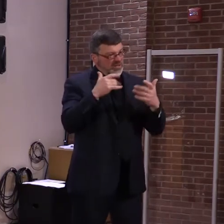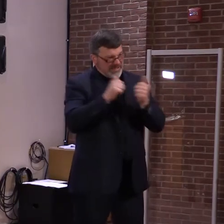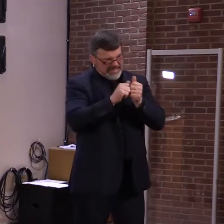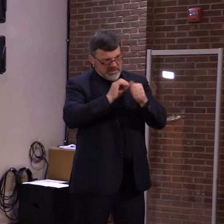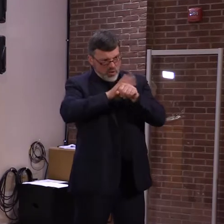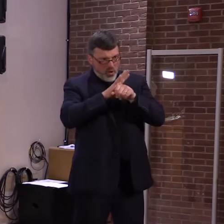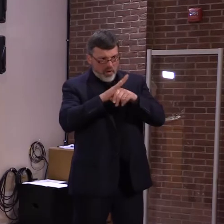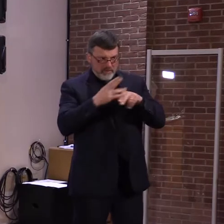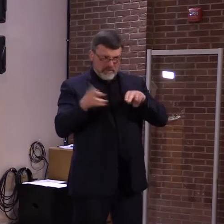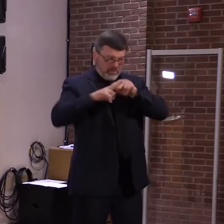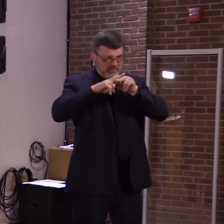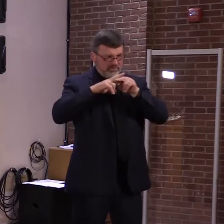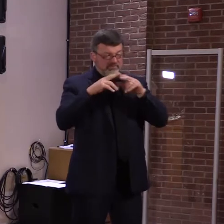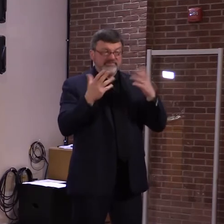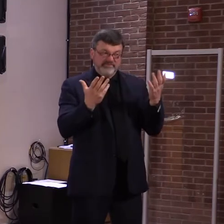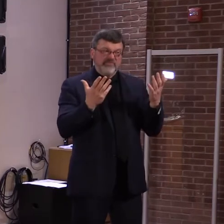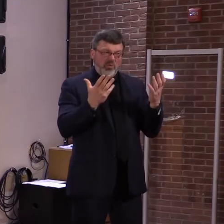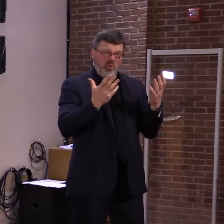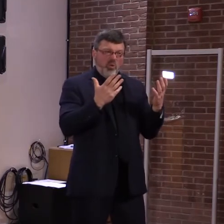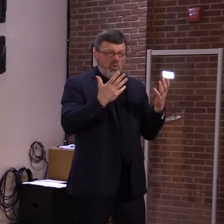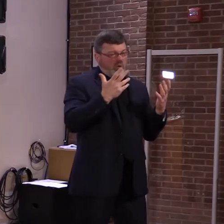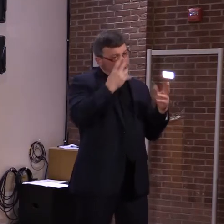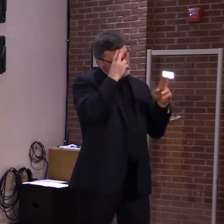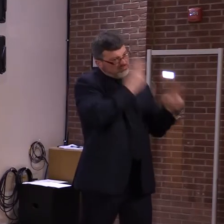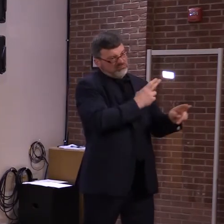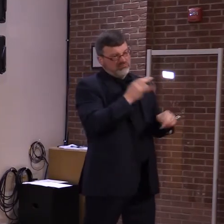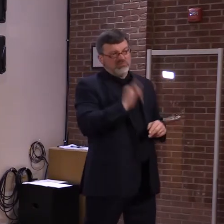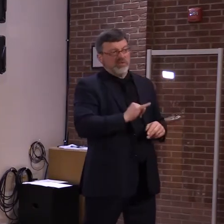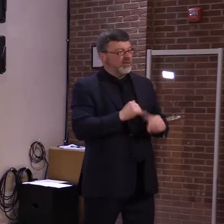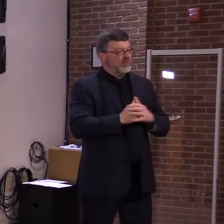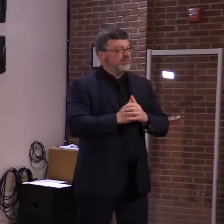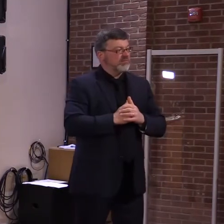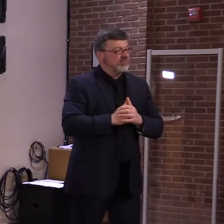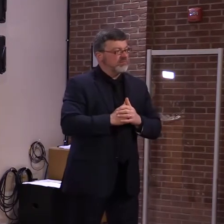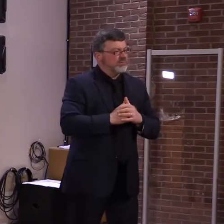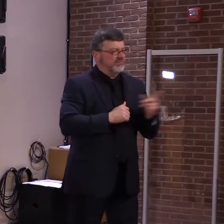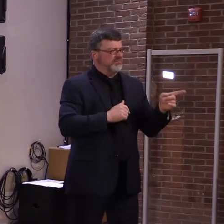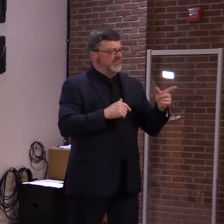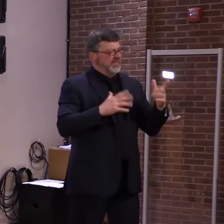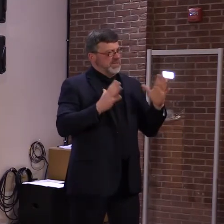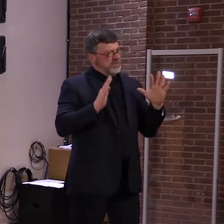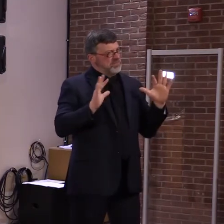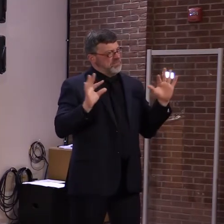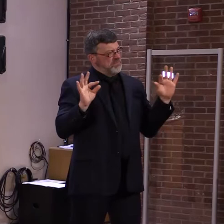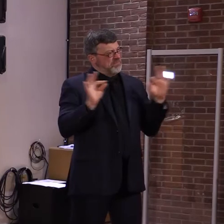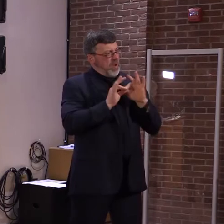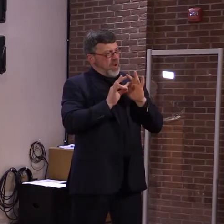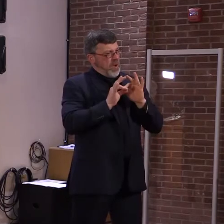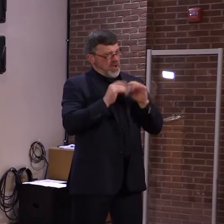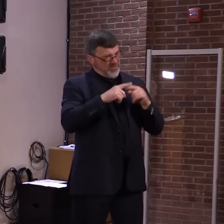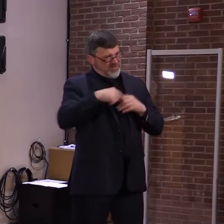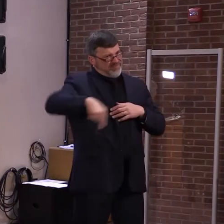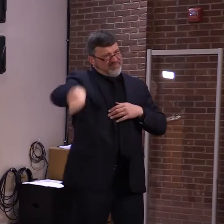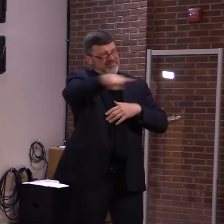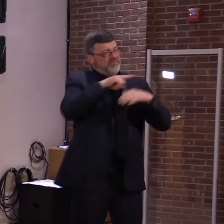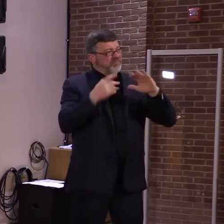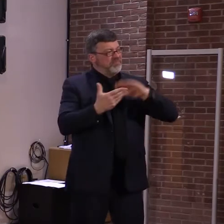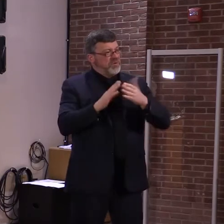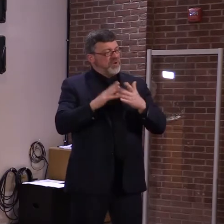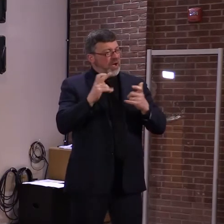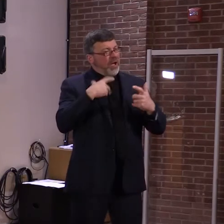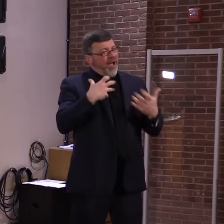the COVID-19 pandemic. Nurses play a critical role in our society, and I would like to thank all nurses,